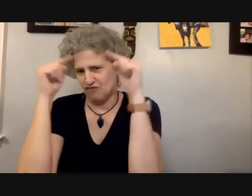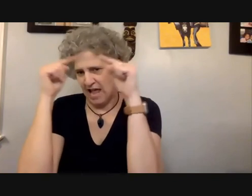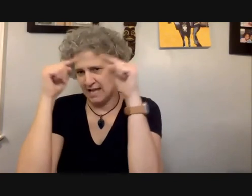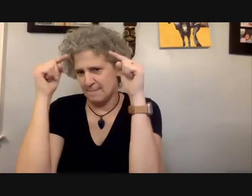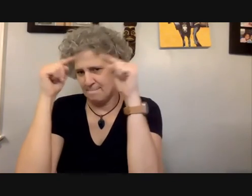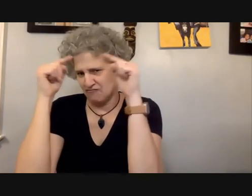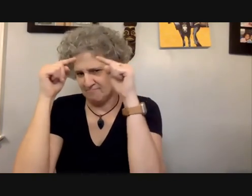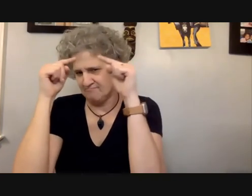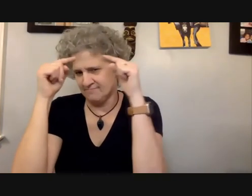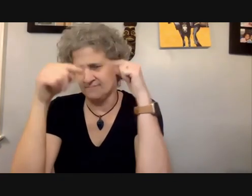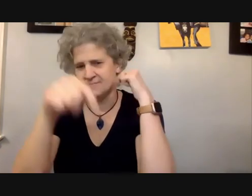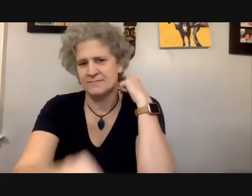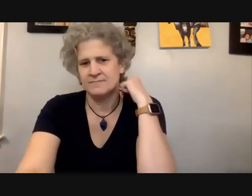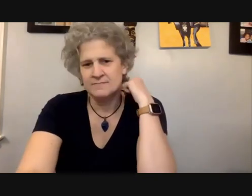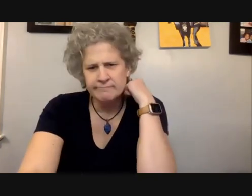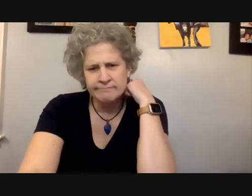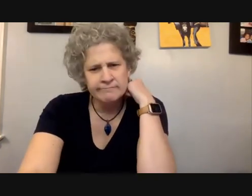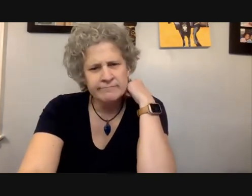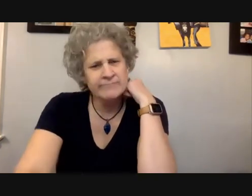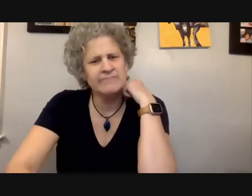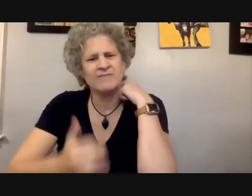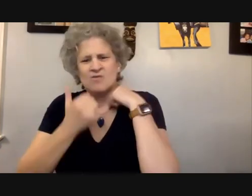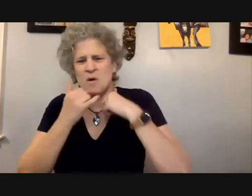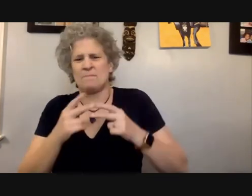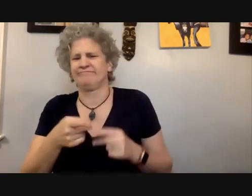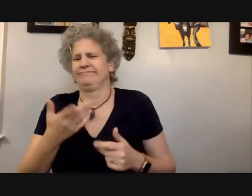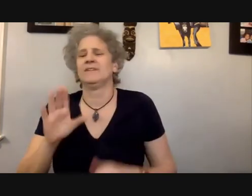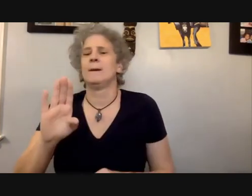We talked about migraine and headache.